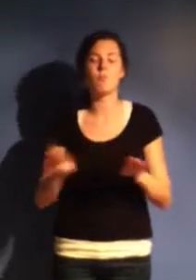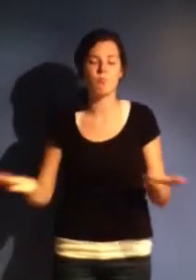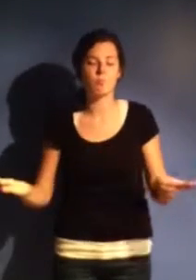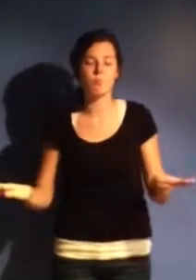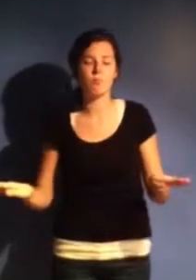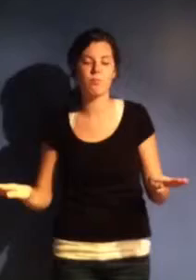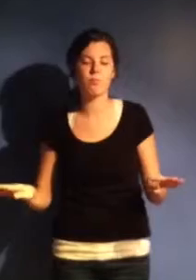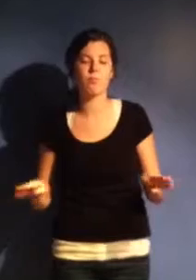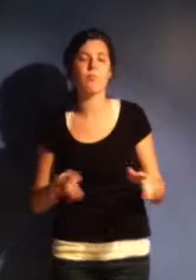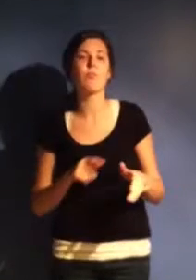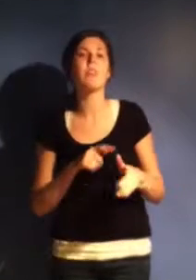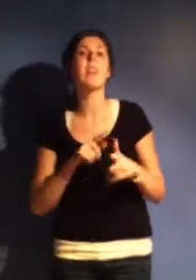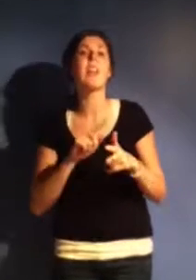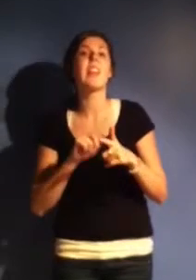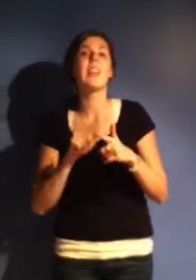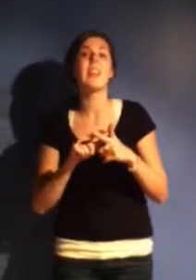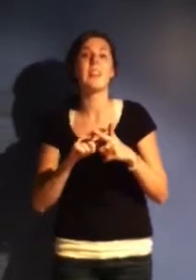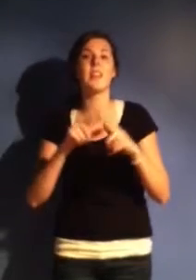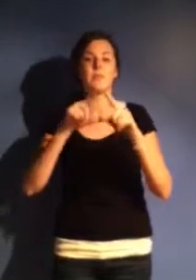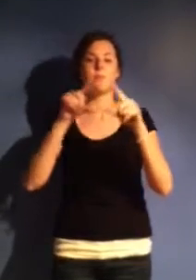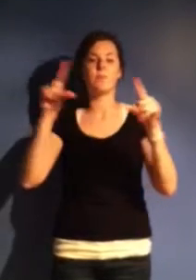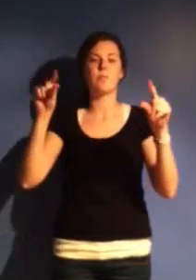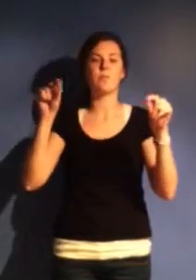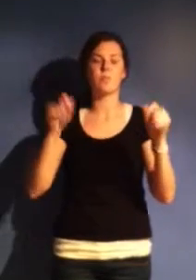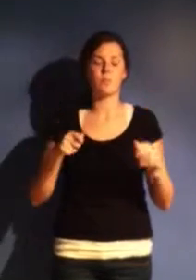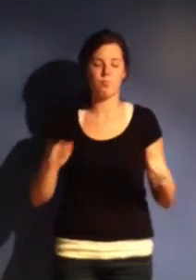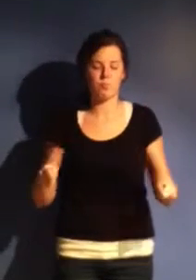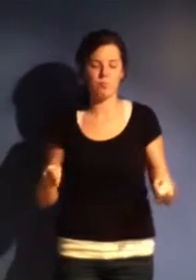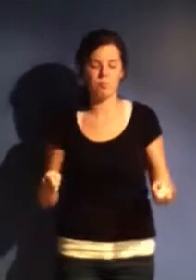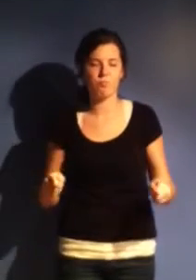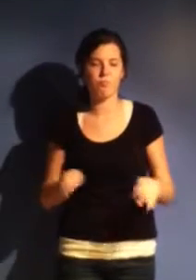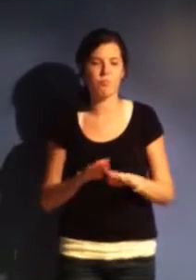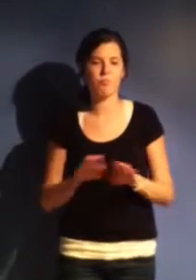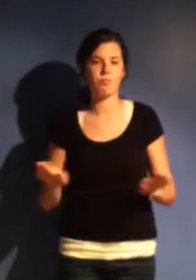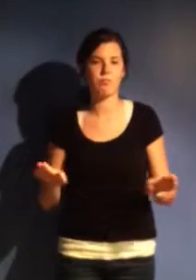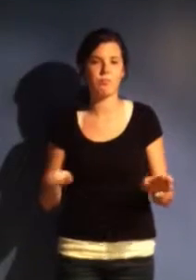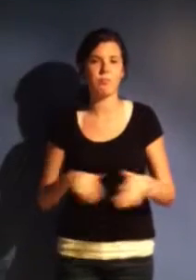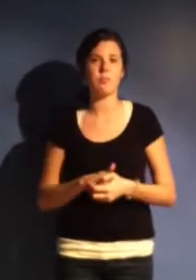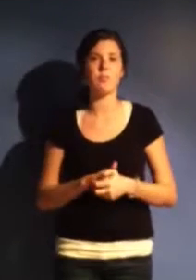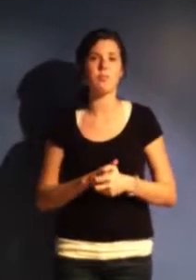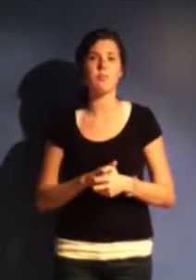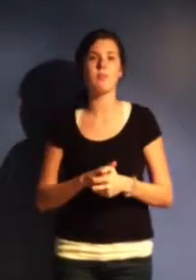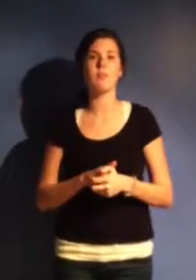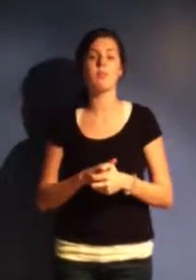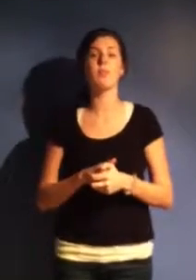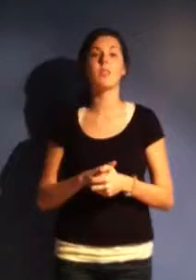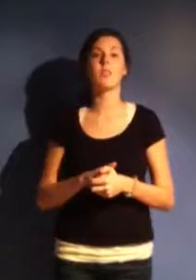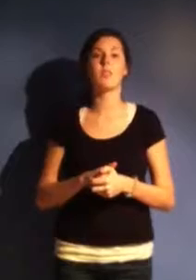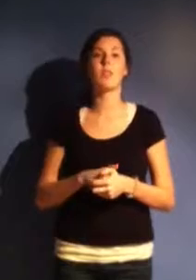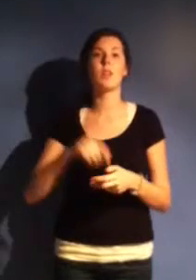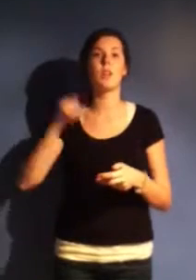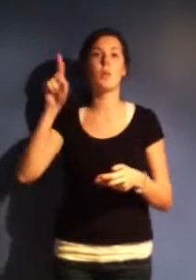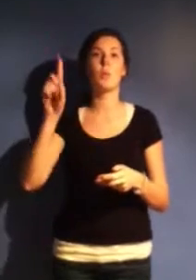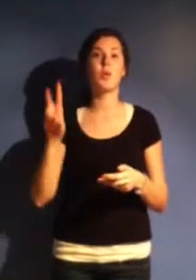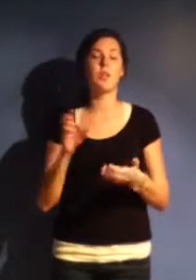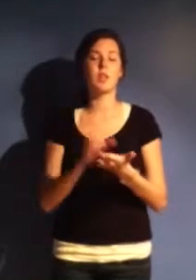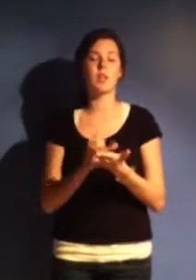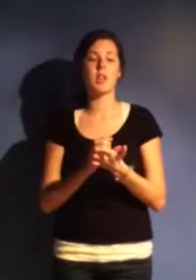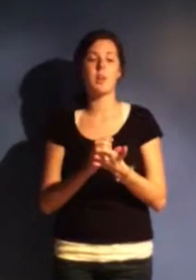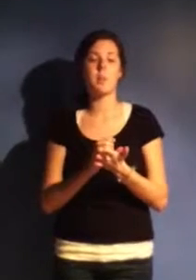the countertop. Brush the phyllo with a mixture of a half a cup of melted butter and a half